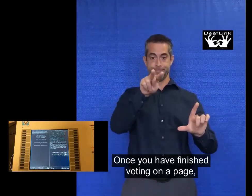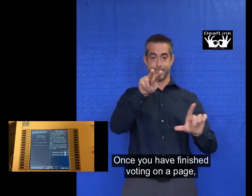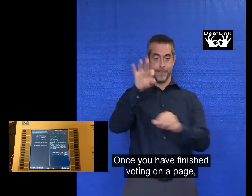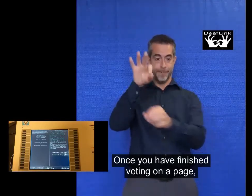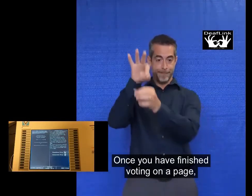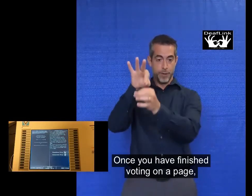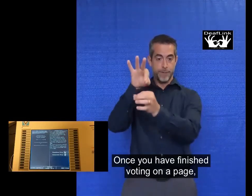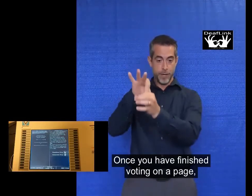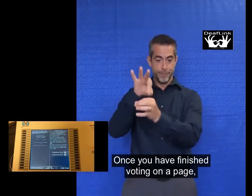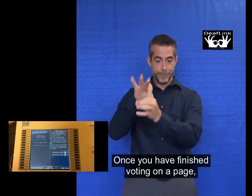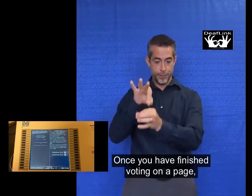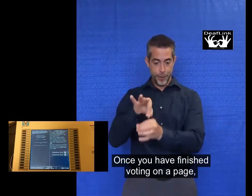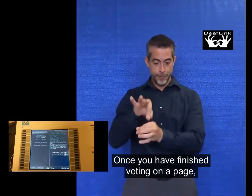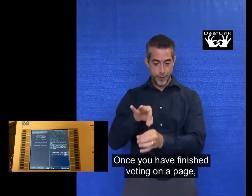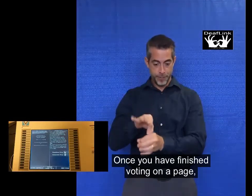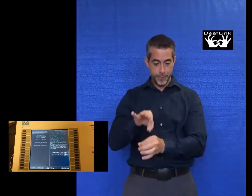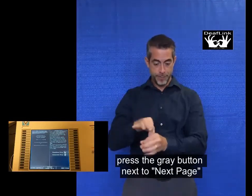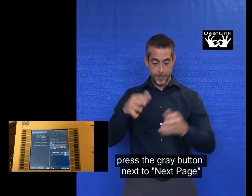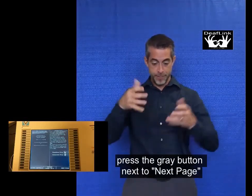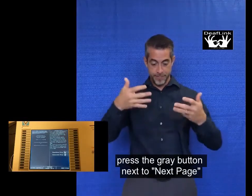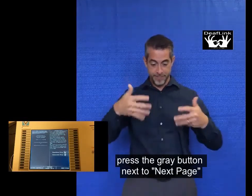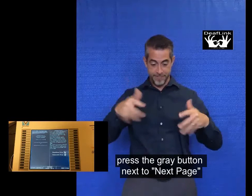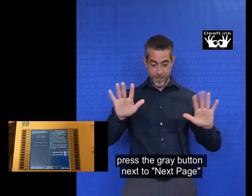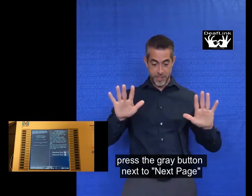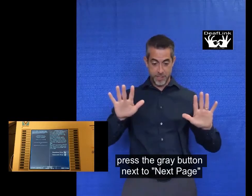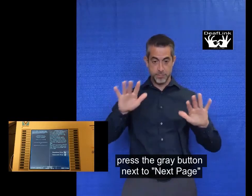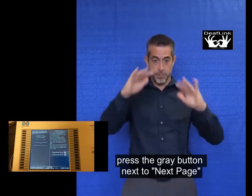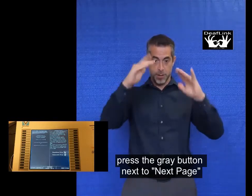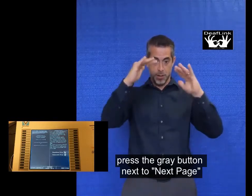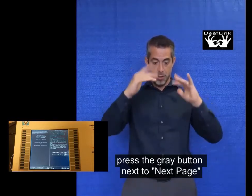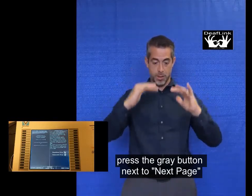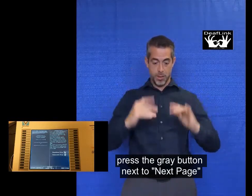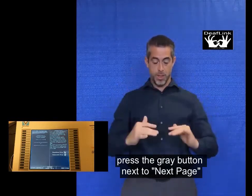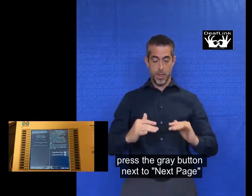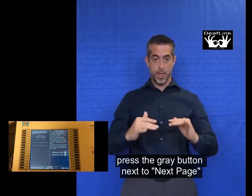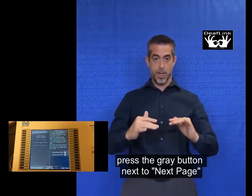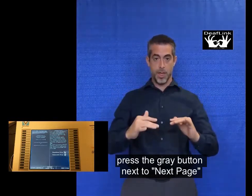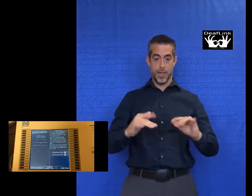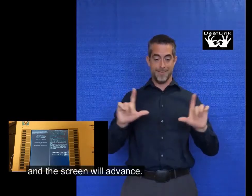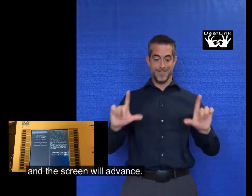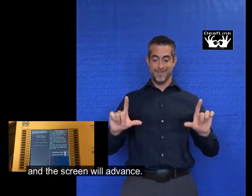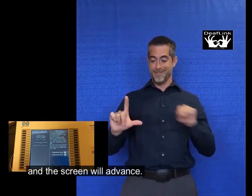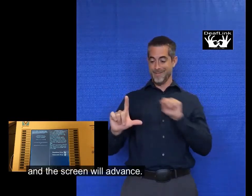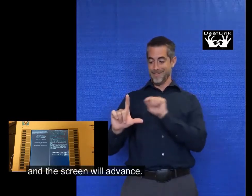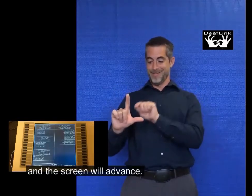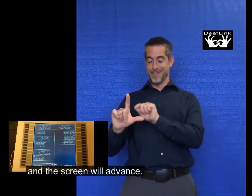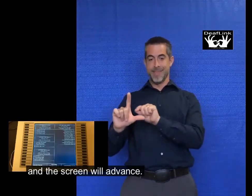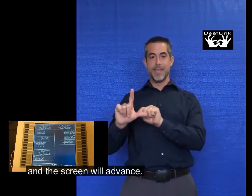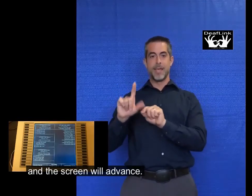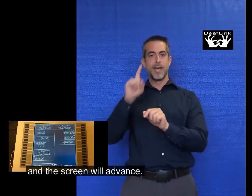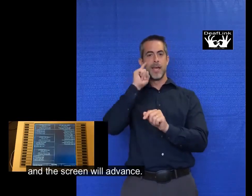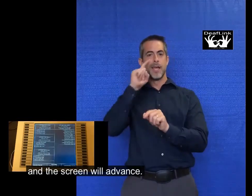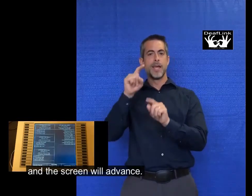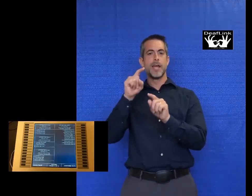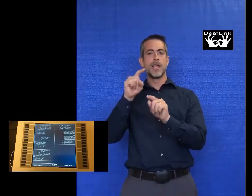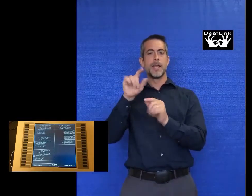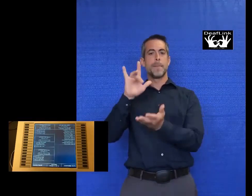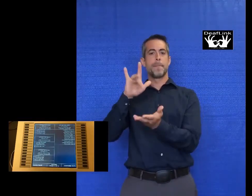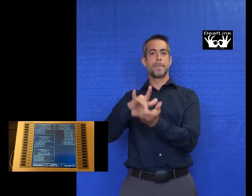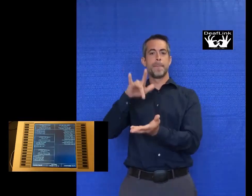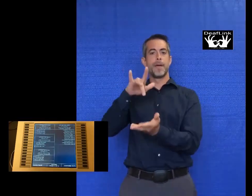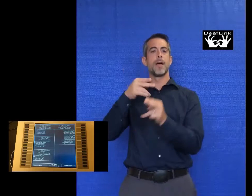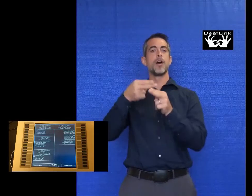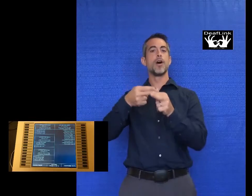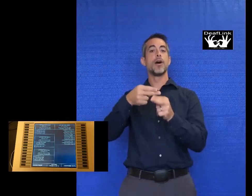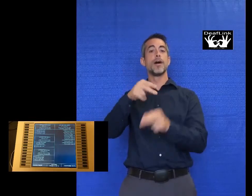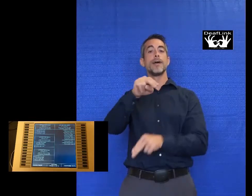Once you have finished voting on a page, press the gray button next to Next Page and the screen will advance.